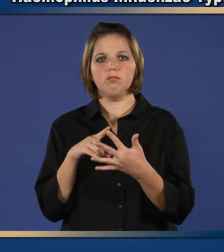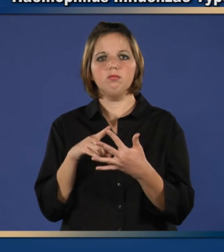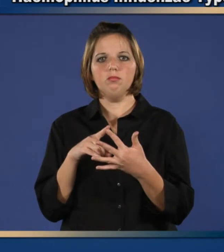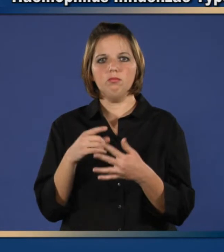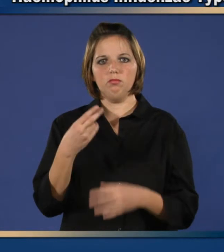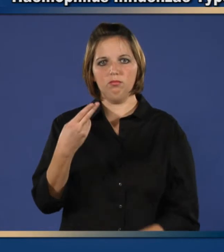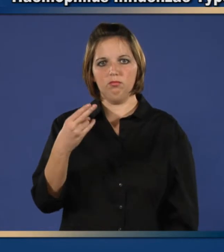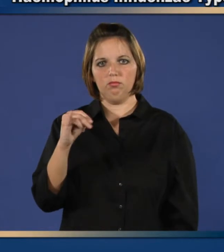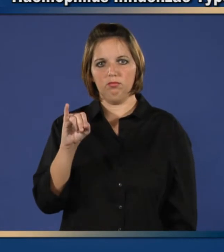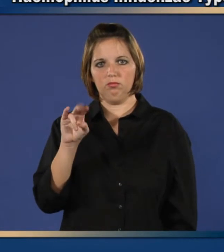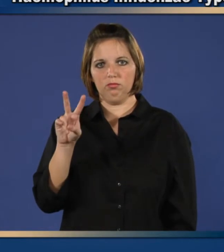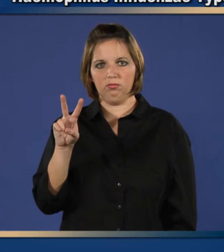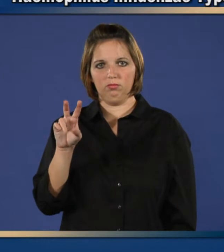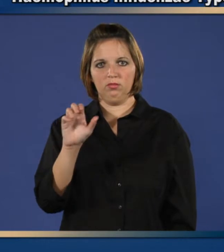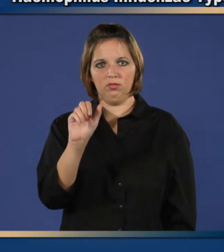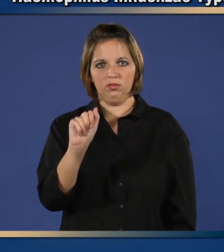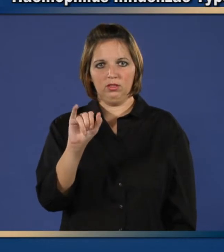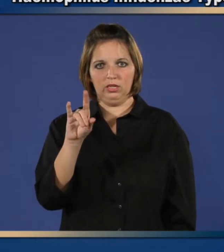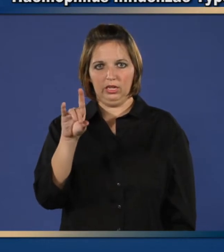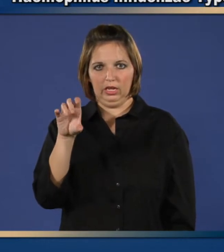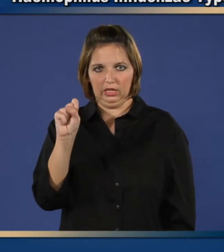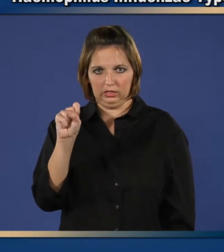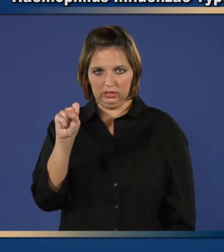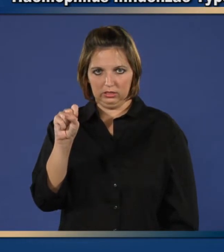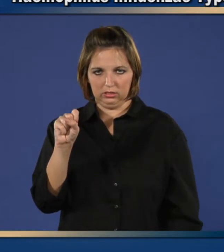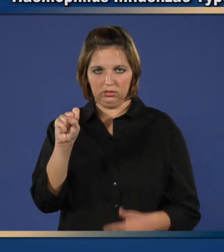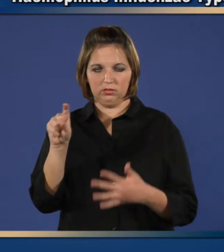HIV or AIDS,